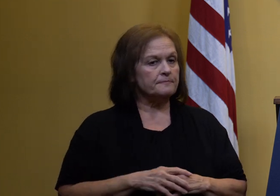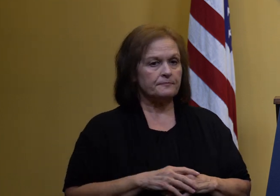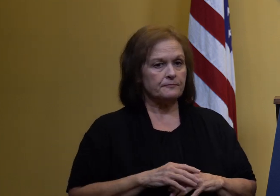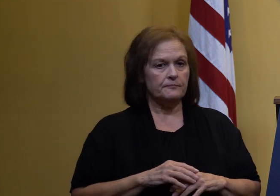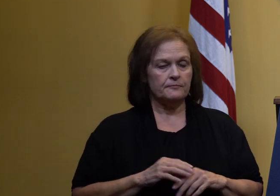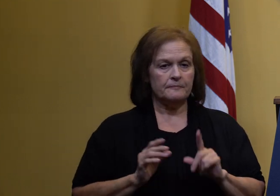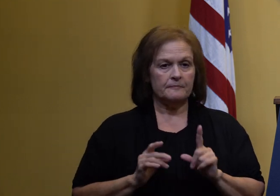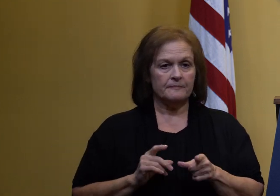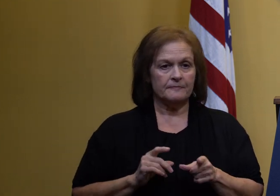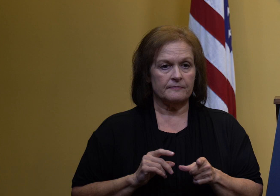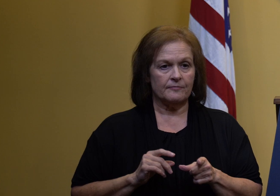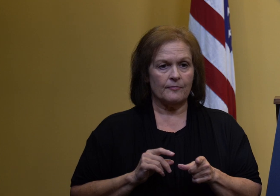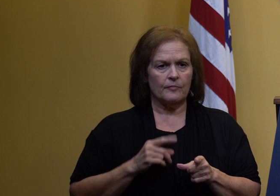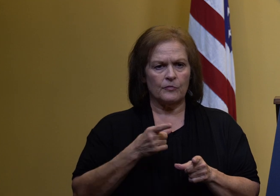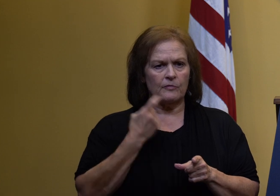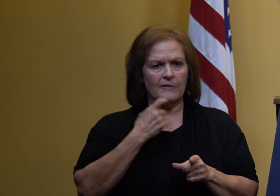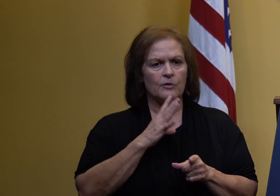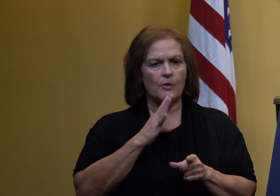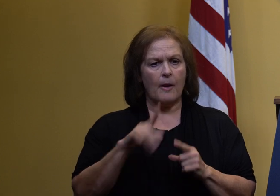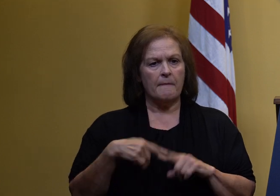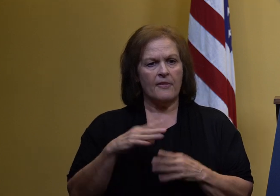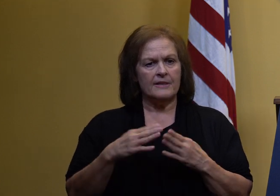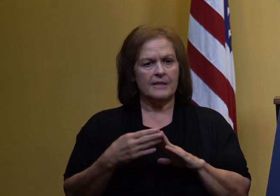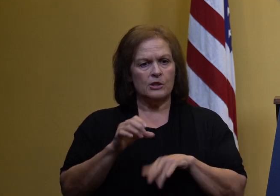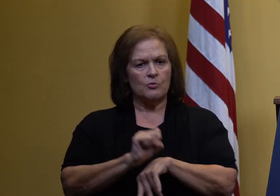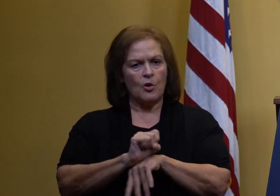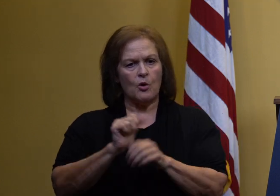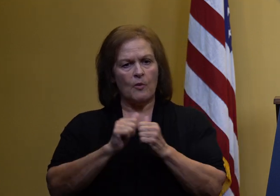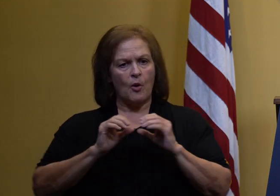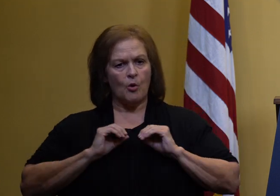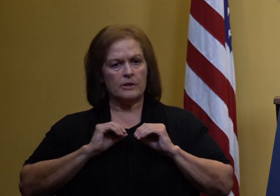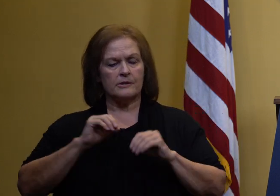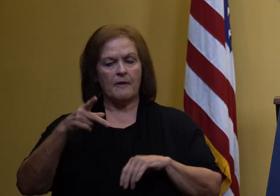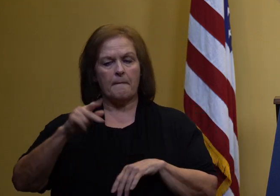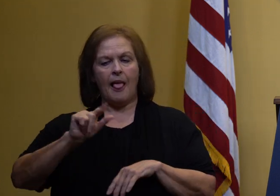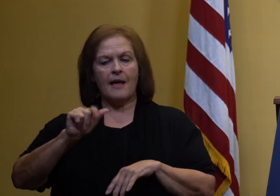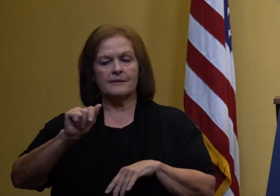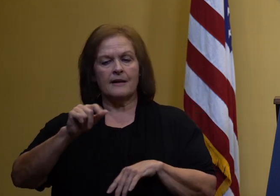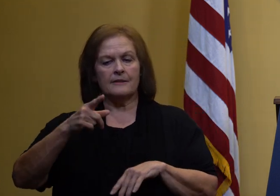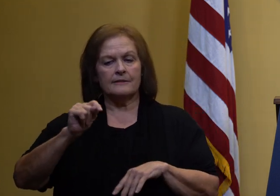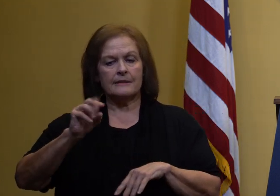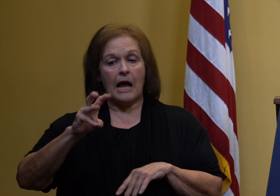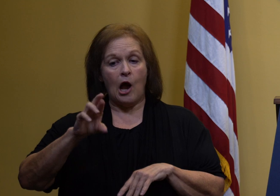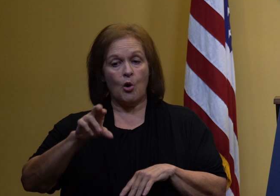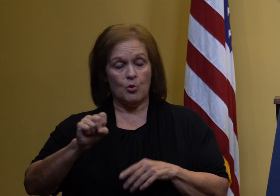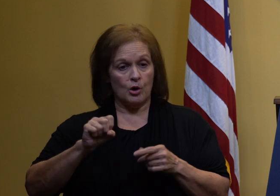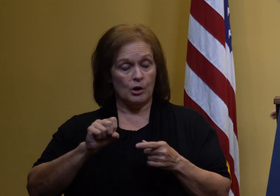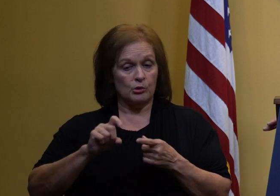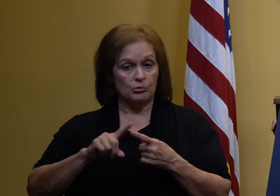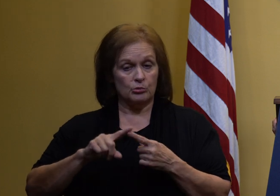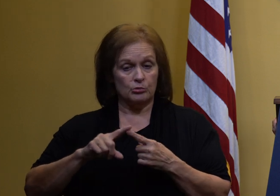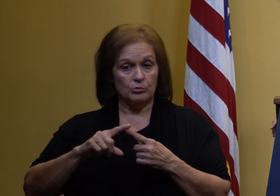Axios. Hi, Mayor. You previously mentioned the city was working with the ownership of Plaza Tower to get that back on the tax rolls to help